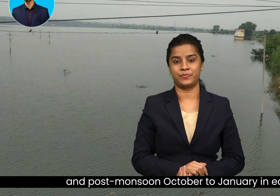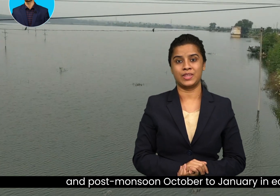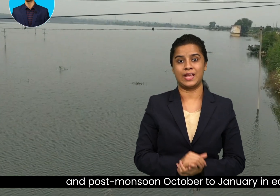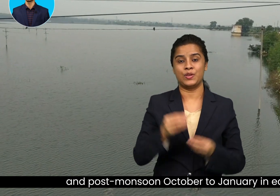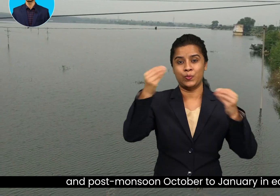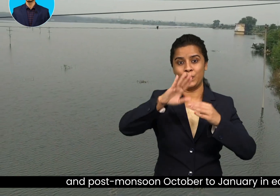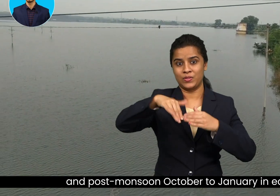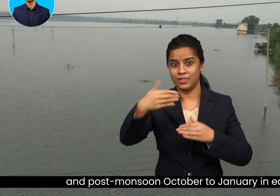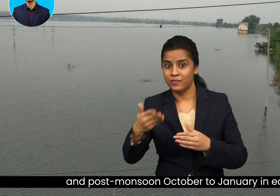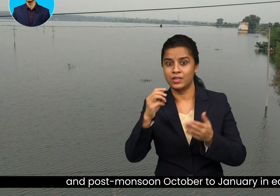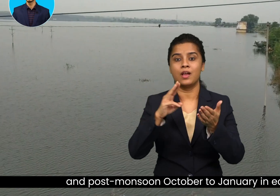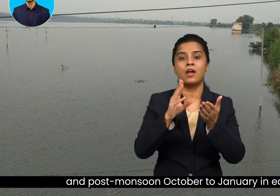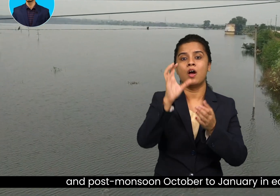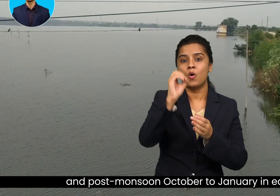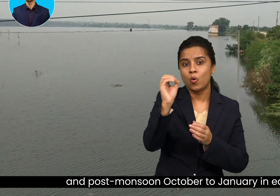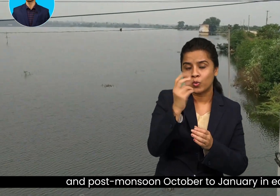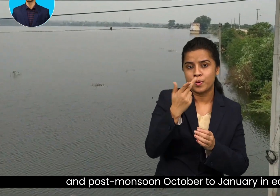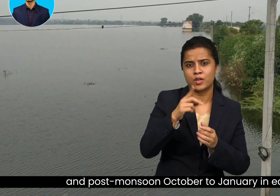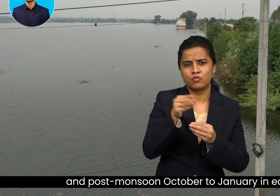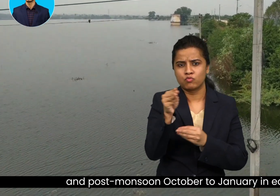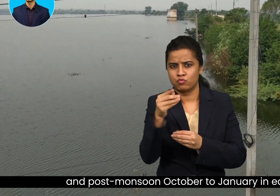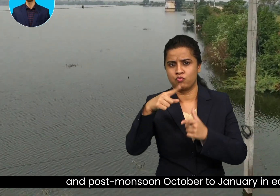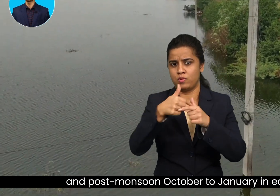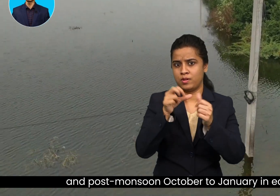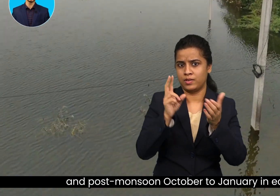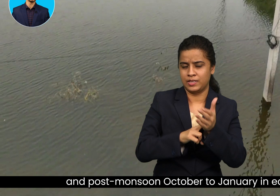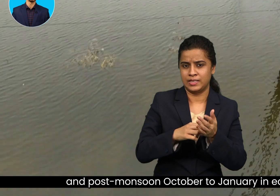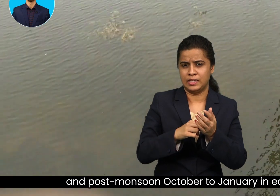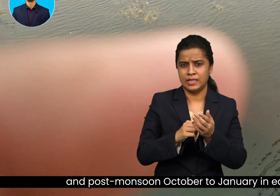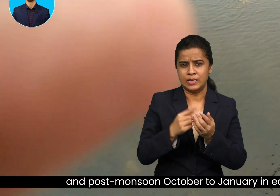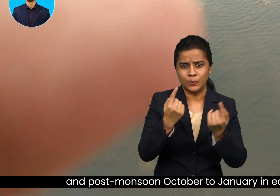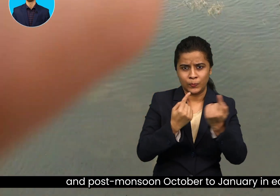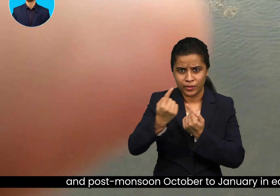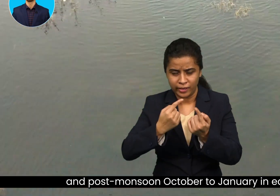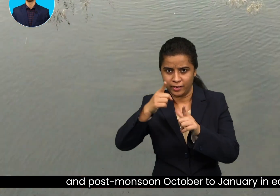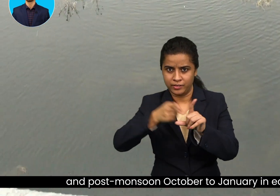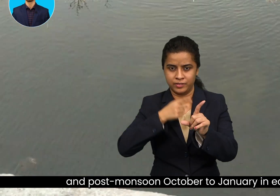and post-monsoon, October to January in each year.